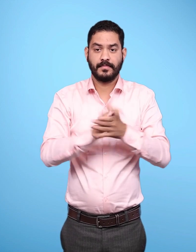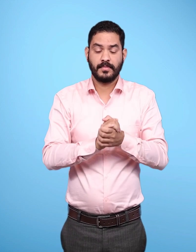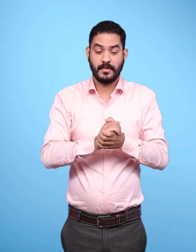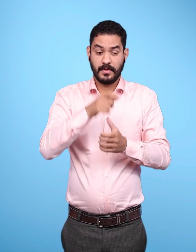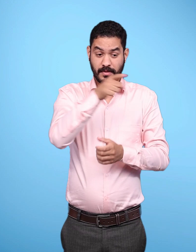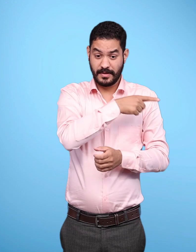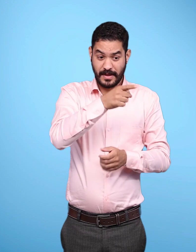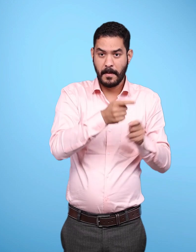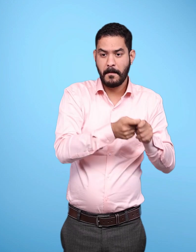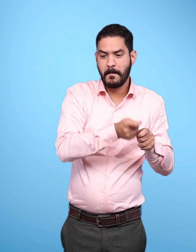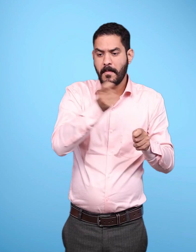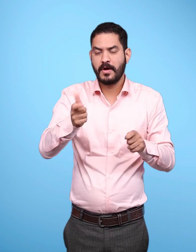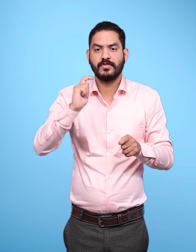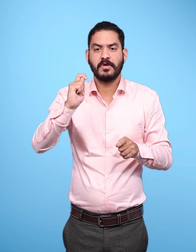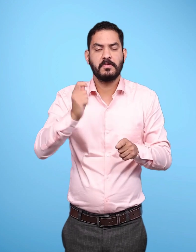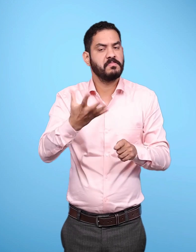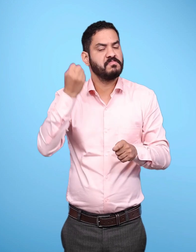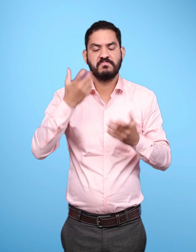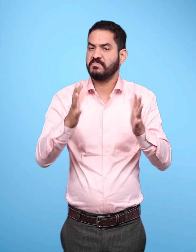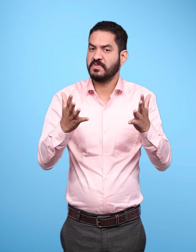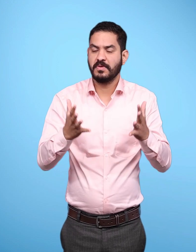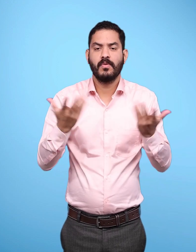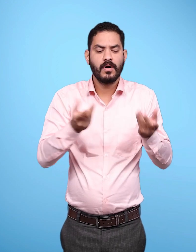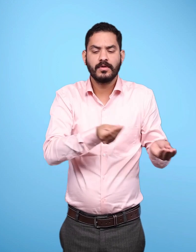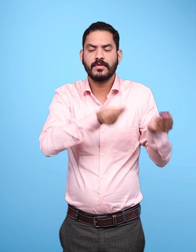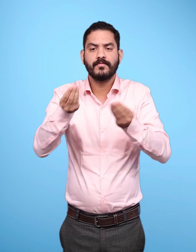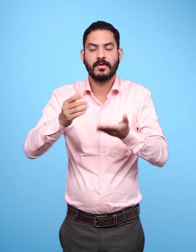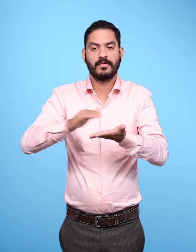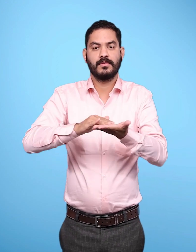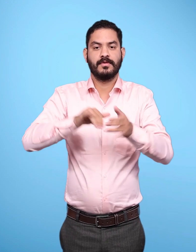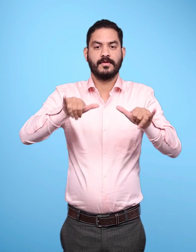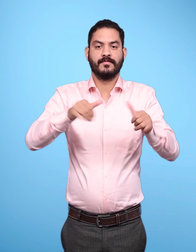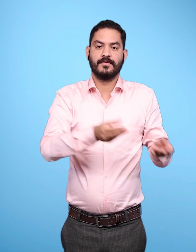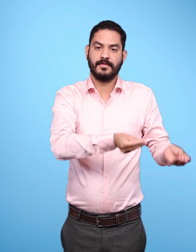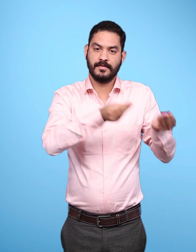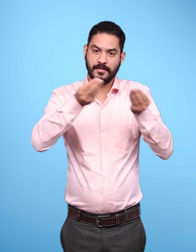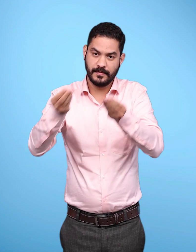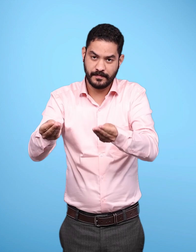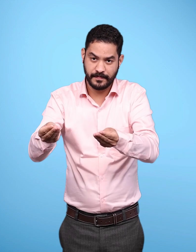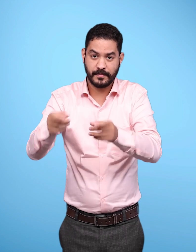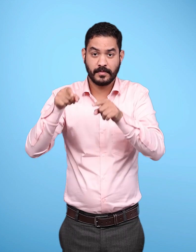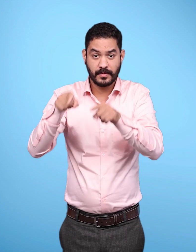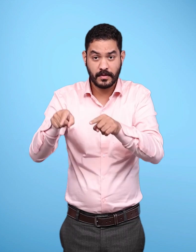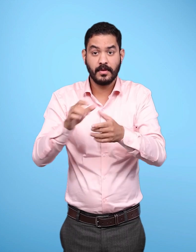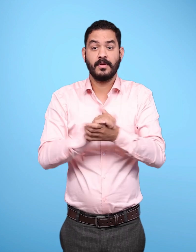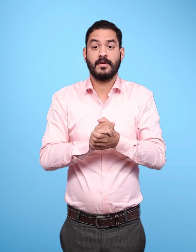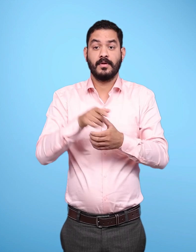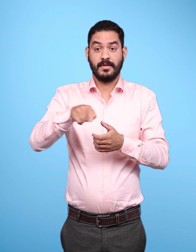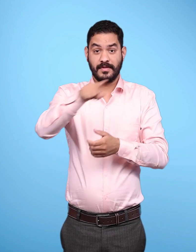They were not paid regular salaries. Instead, some of them received grants of